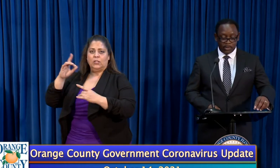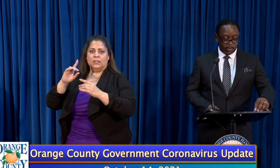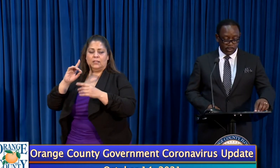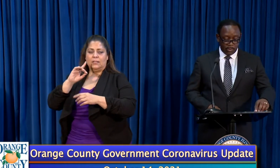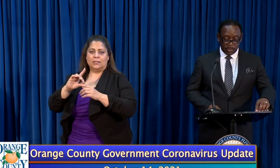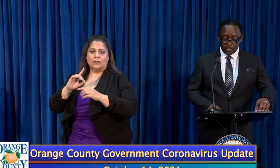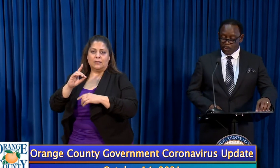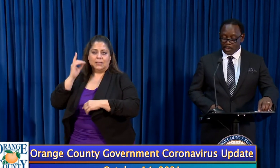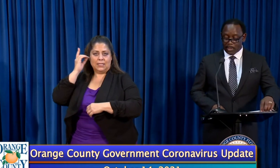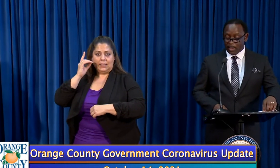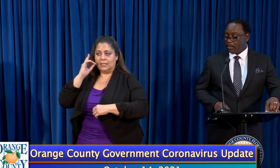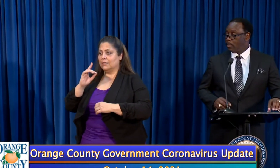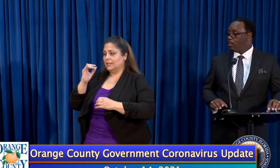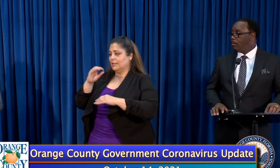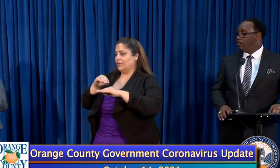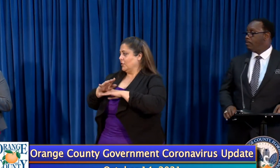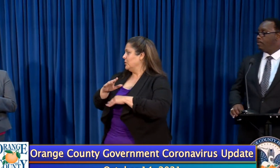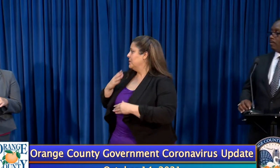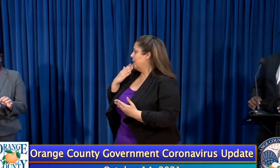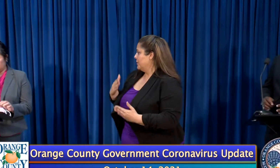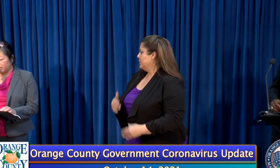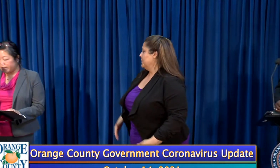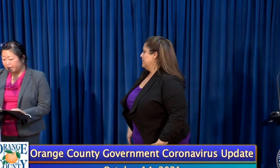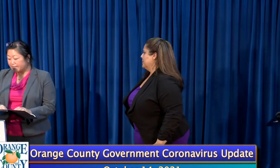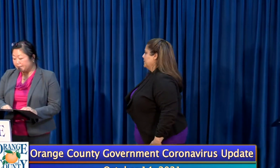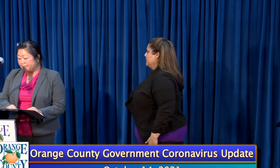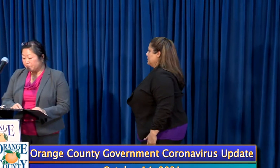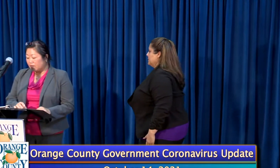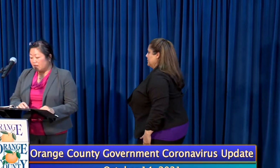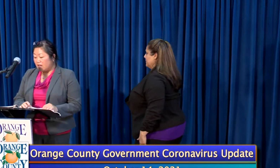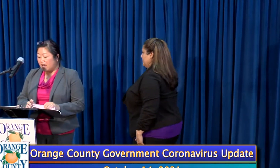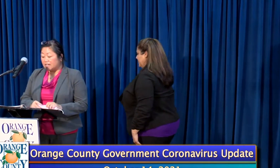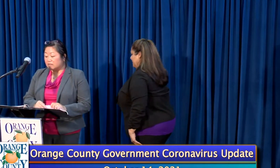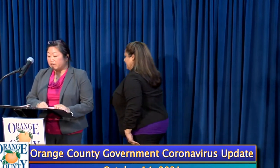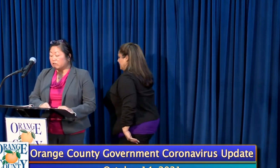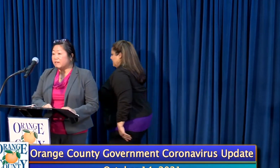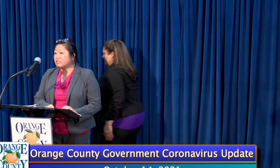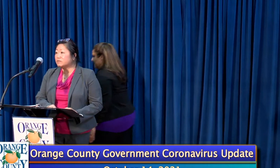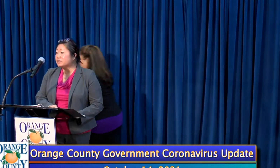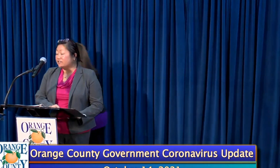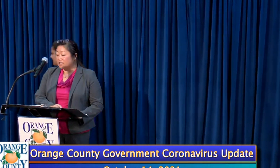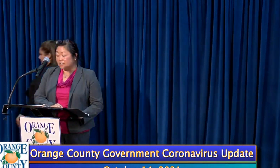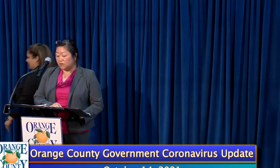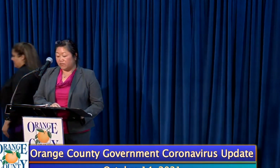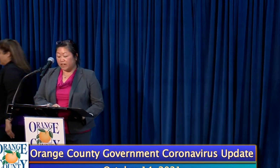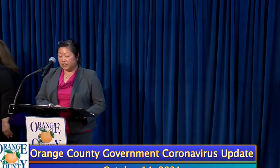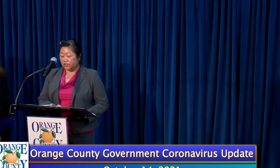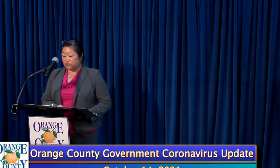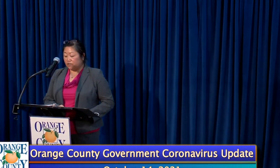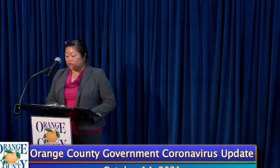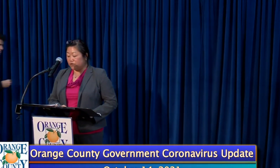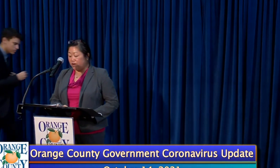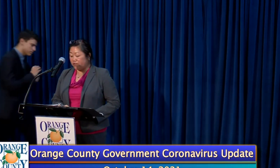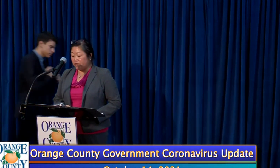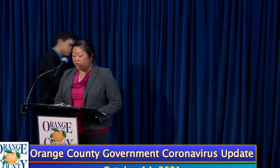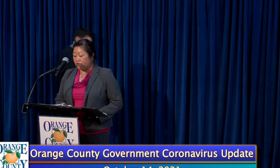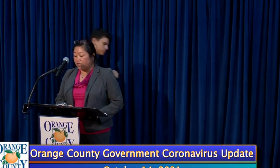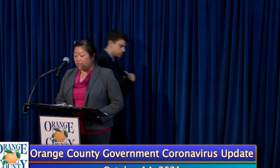And Ms. Chu, you're recognized. Thank you. Thank you, Mayor Demings. As the mayor had mentioned previously, we've had a total